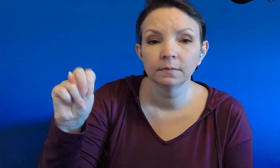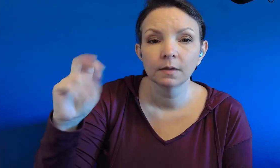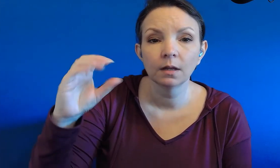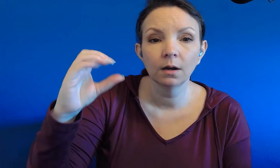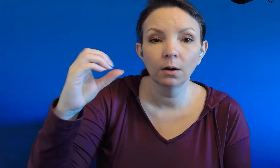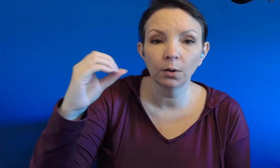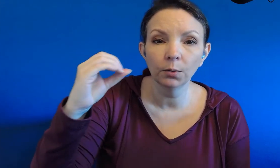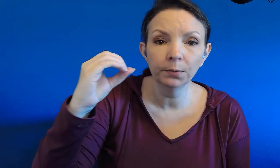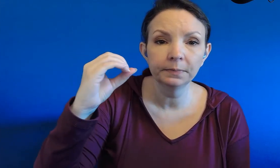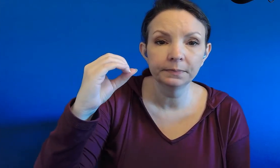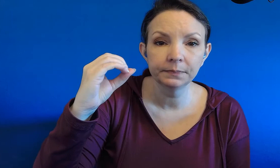O.